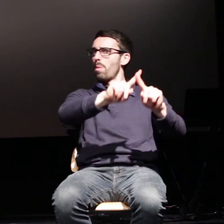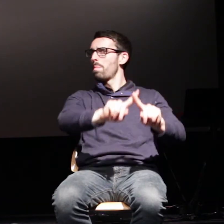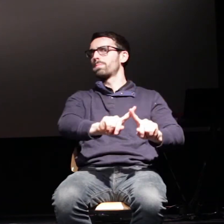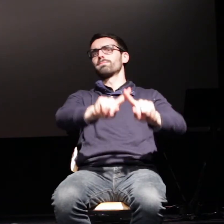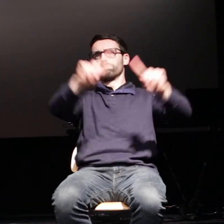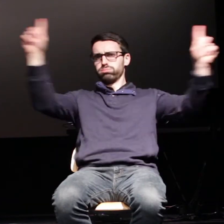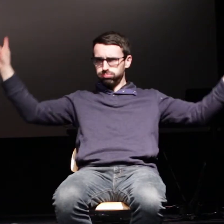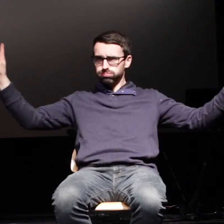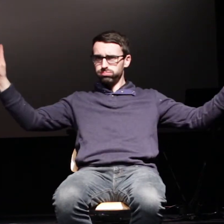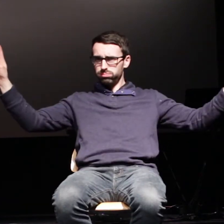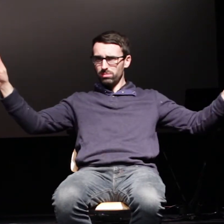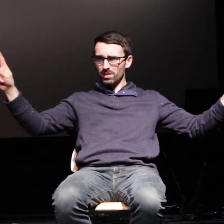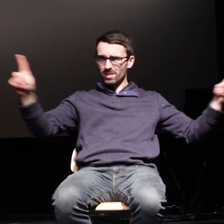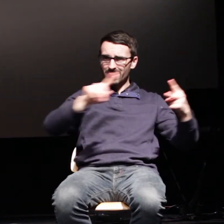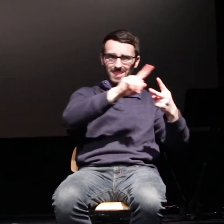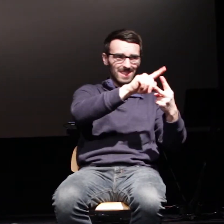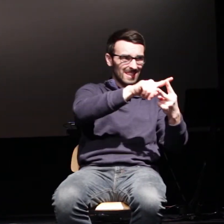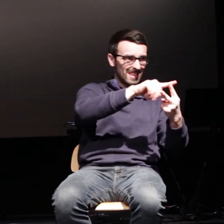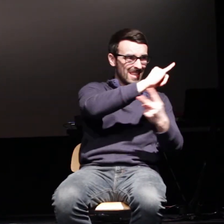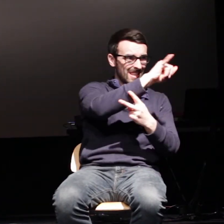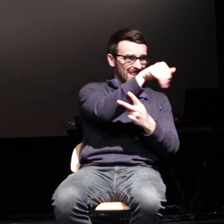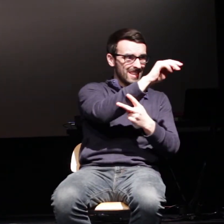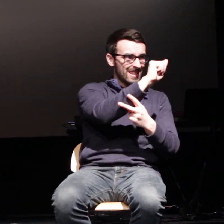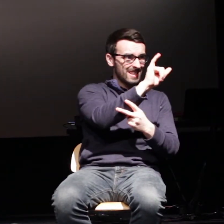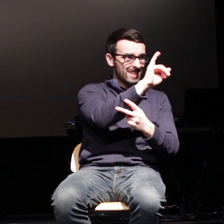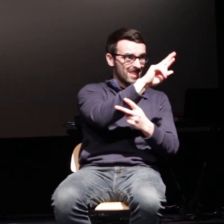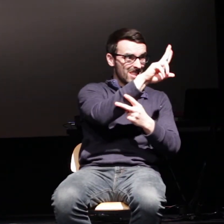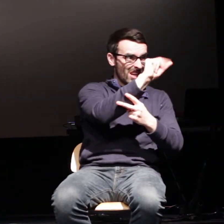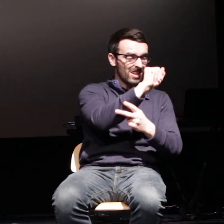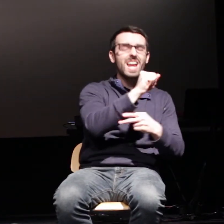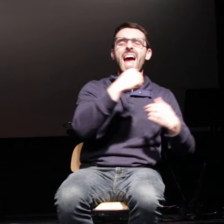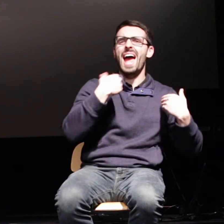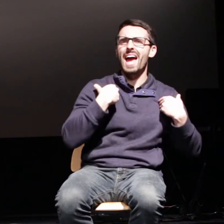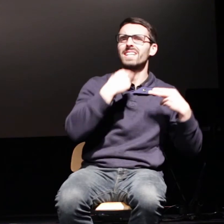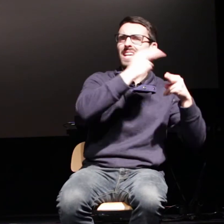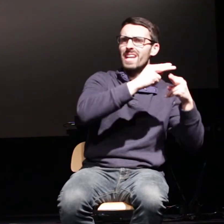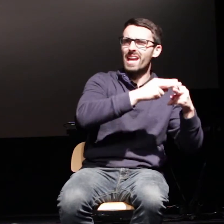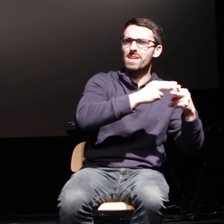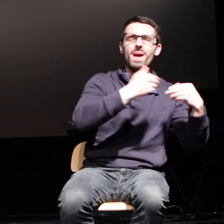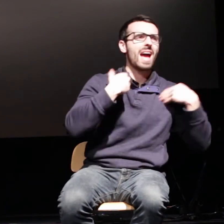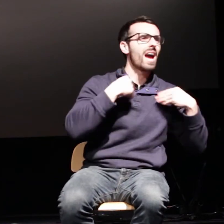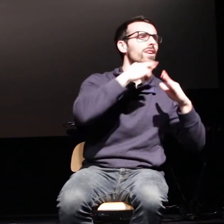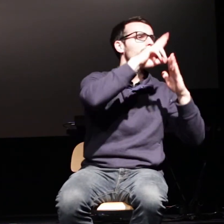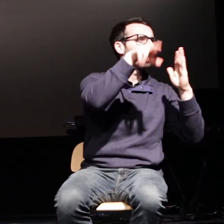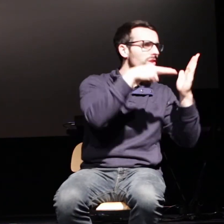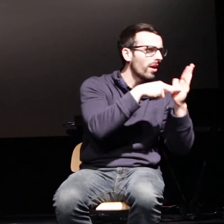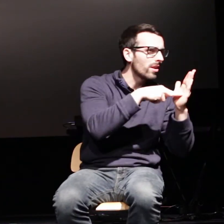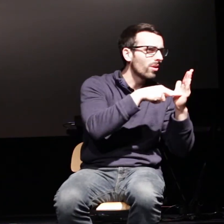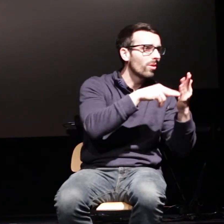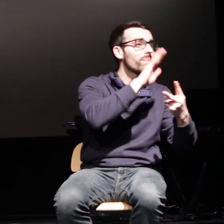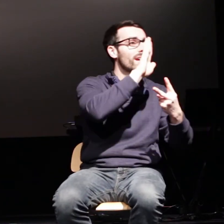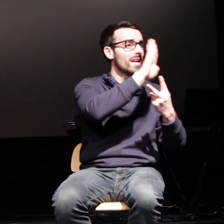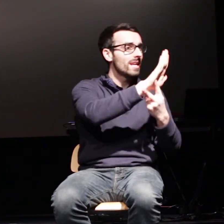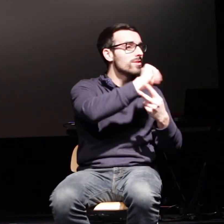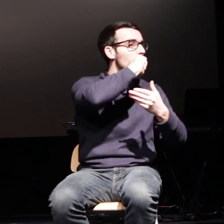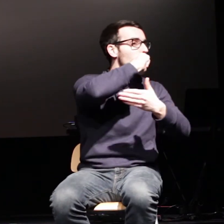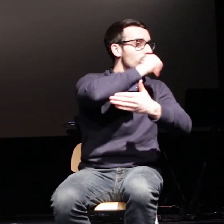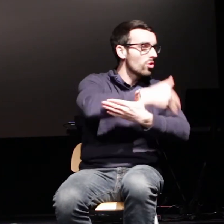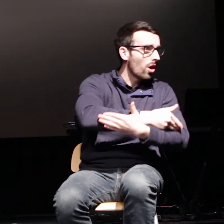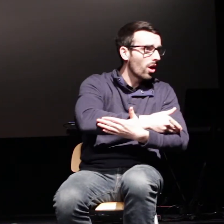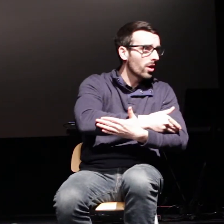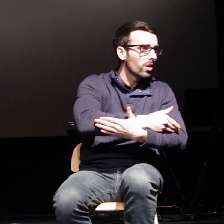Jairus has a name. He has a title. He's a synagogue leader. And his daughter, who is sick and dying, is important enough to